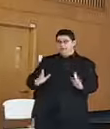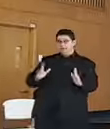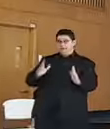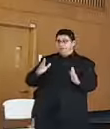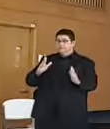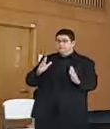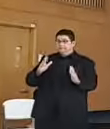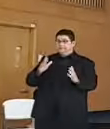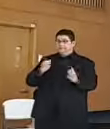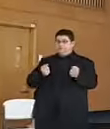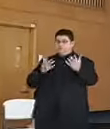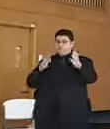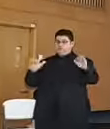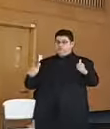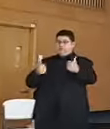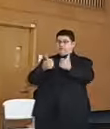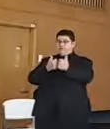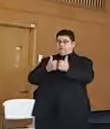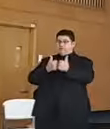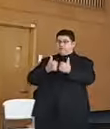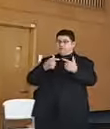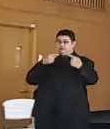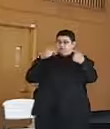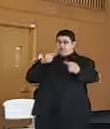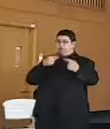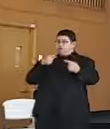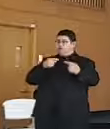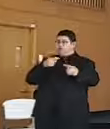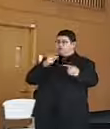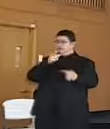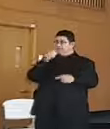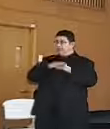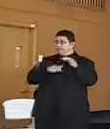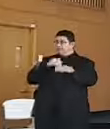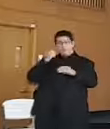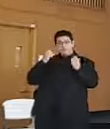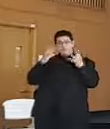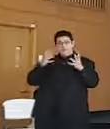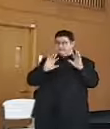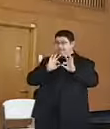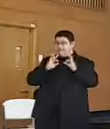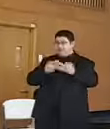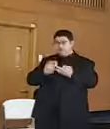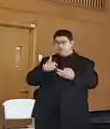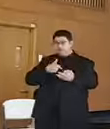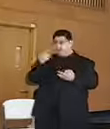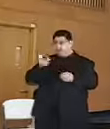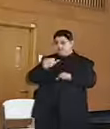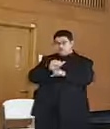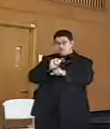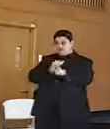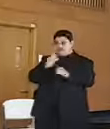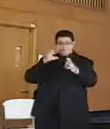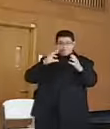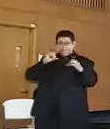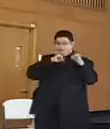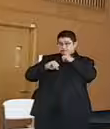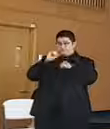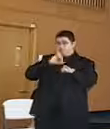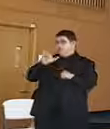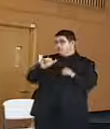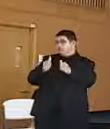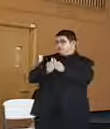be presented with a challenge that is a struggle and inconvenience for a lot of families. We're going to have to work through that together. But as we